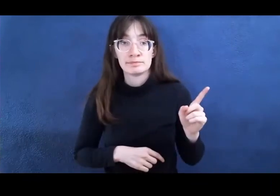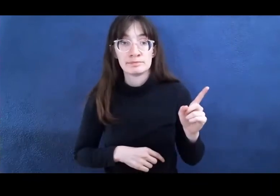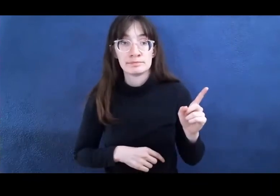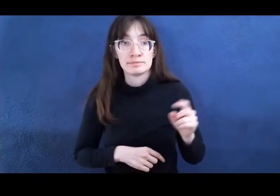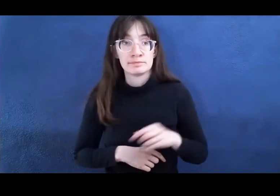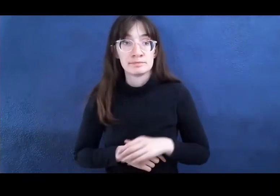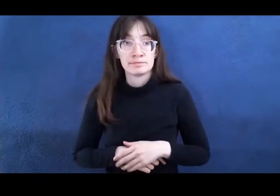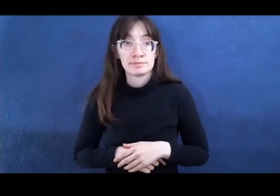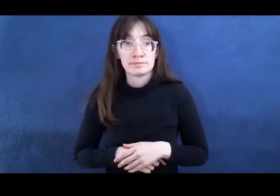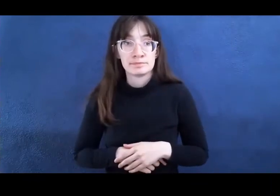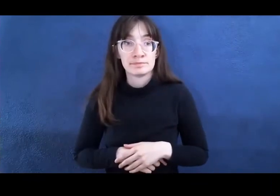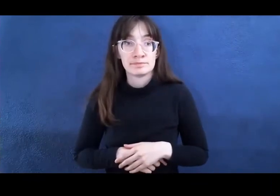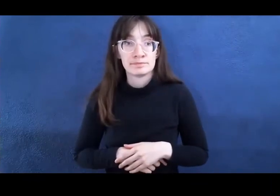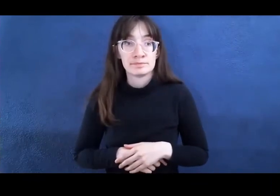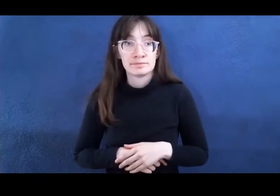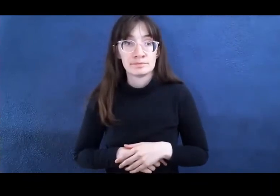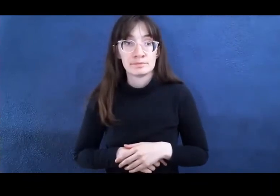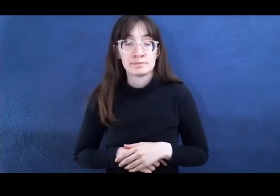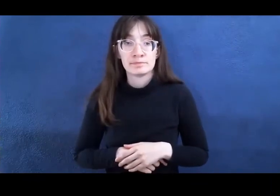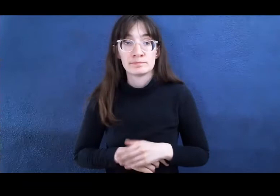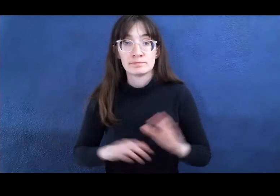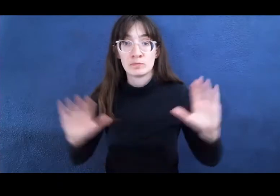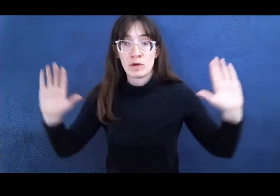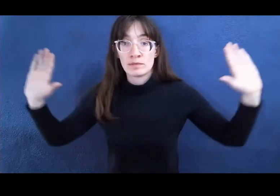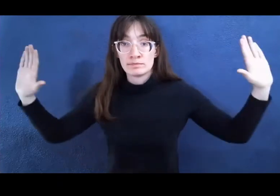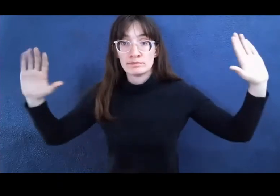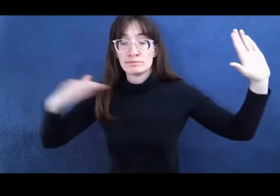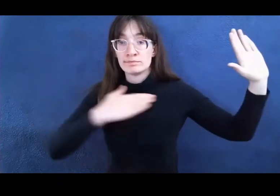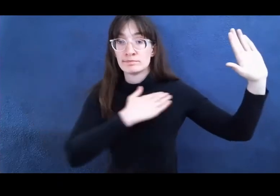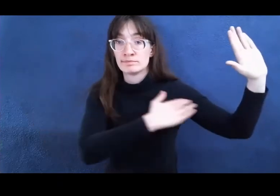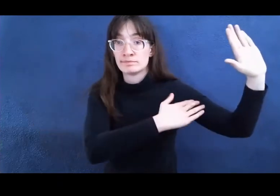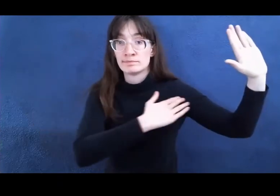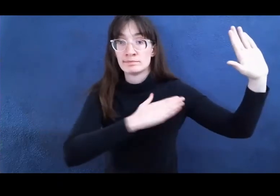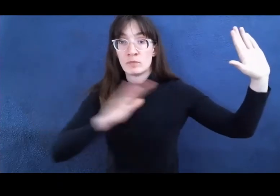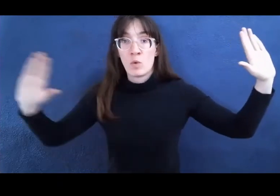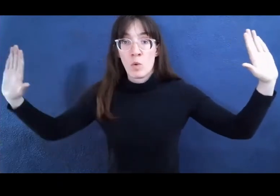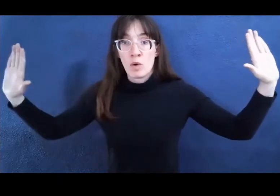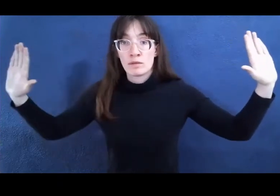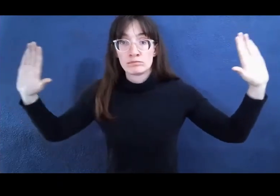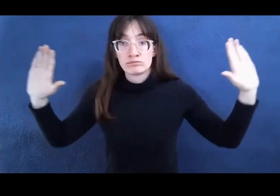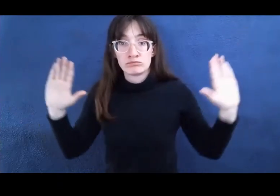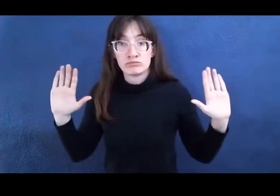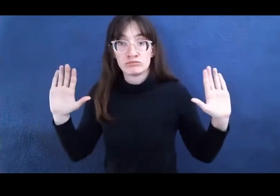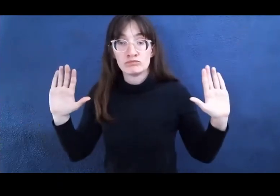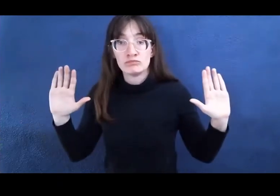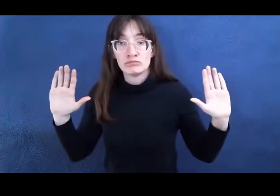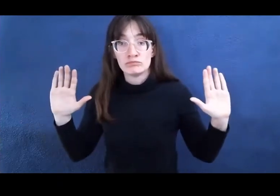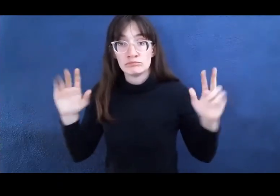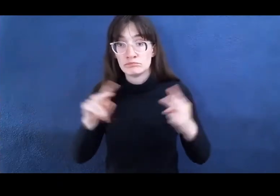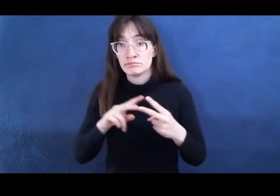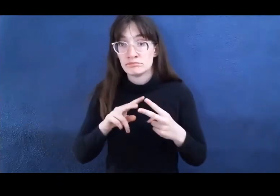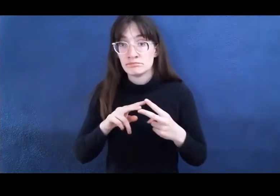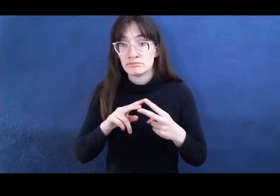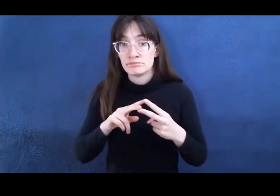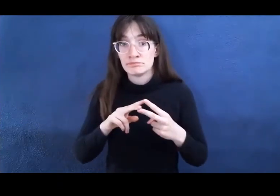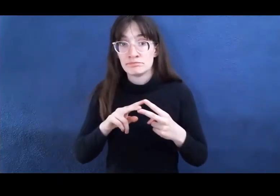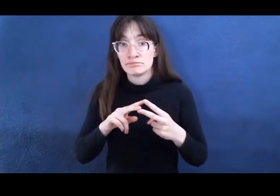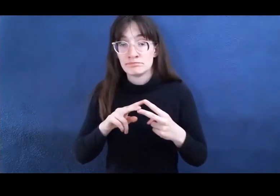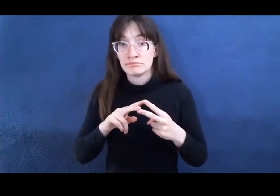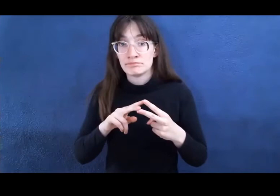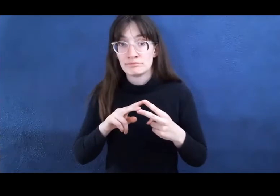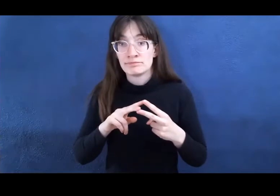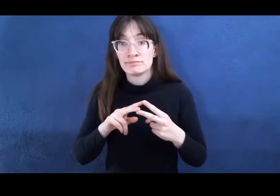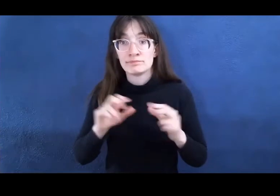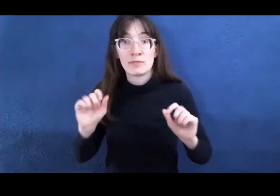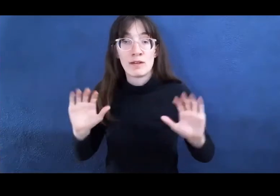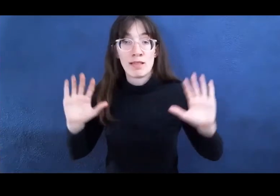hands closer to shoulder height, or maybe you're ready to pull your elbows in. So you might find this motion possibly by lifting